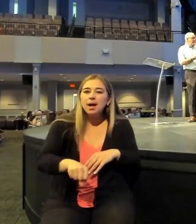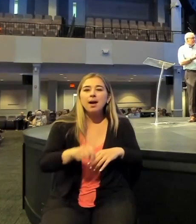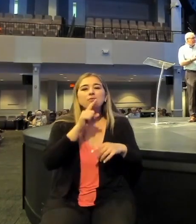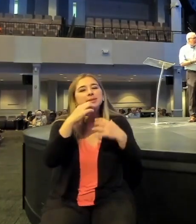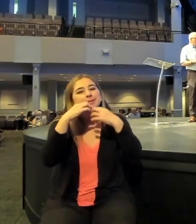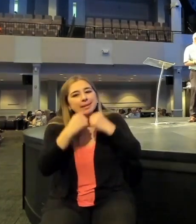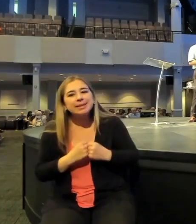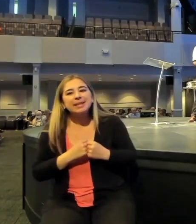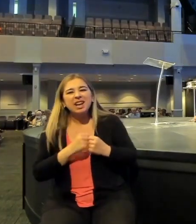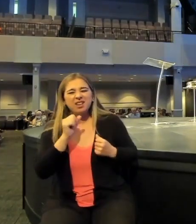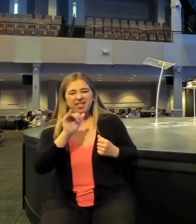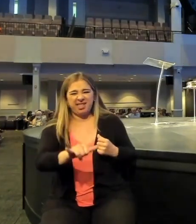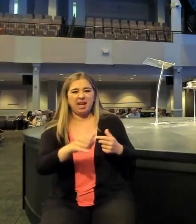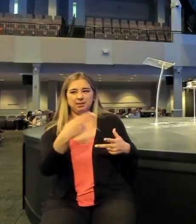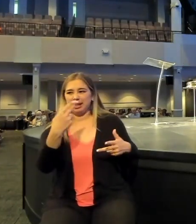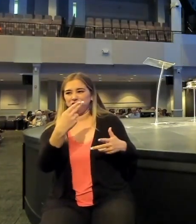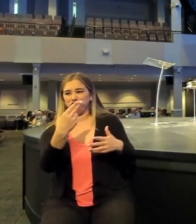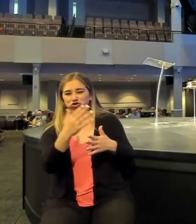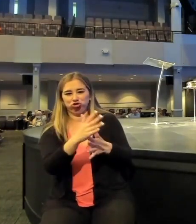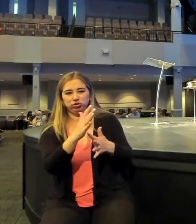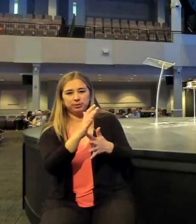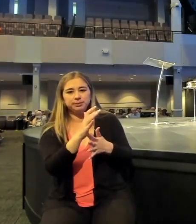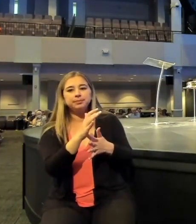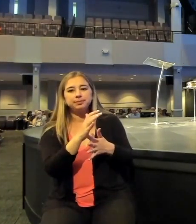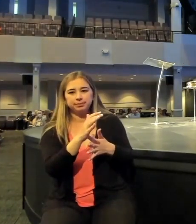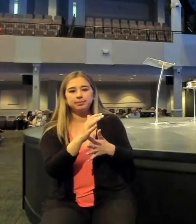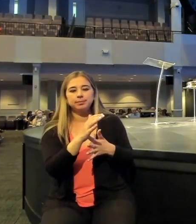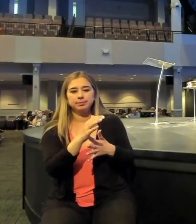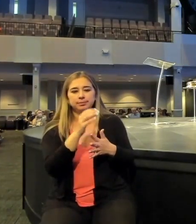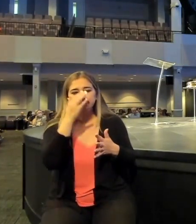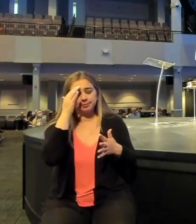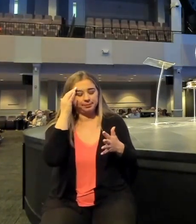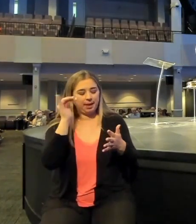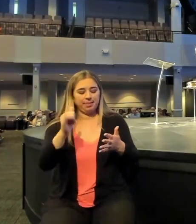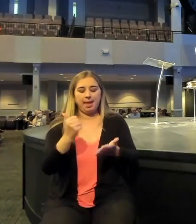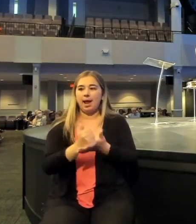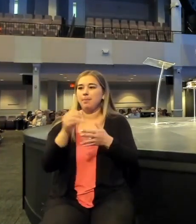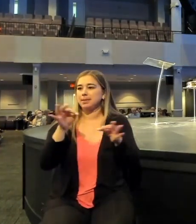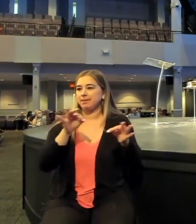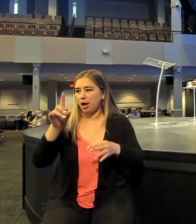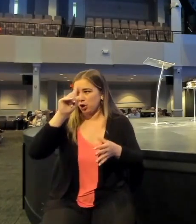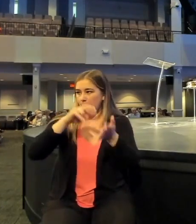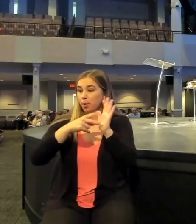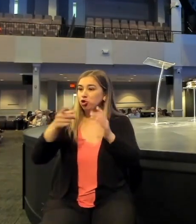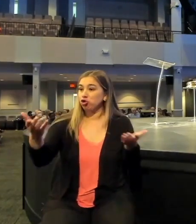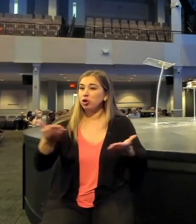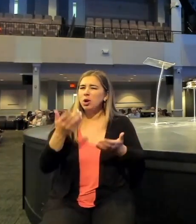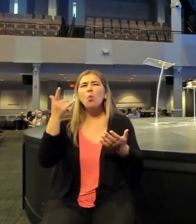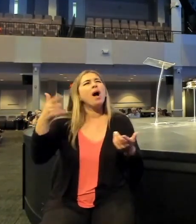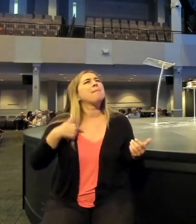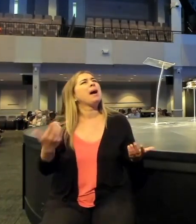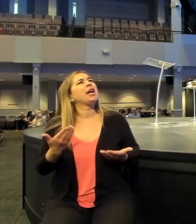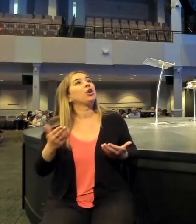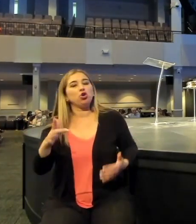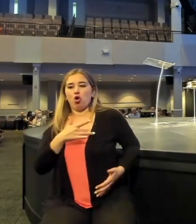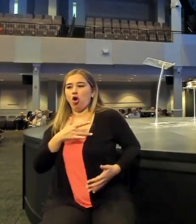care most about doing. Helps you define your purpose. Why am I here? Well, your heart will tell you a lot about that. And then A